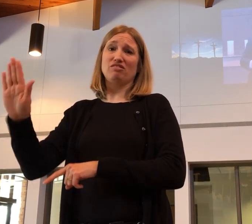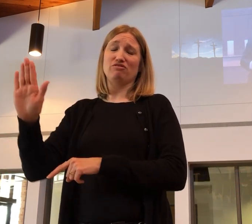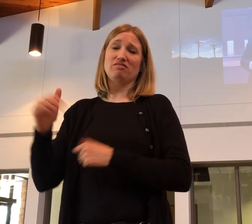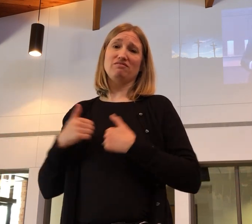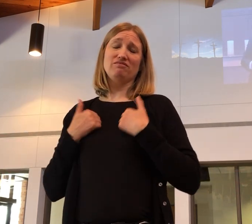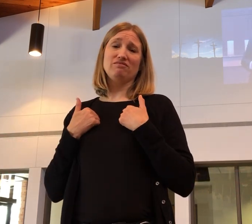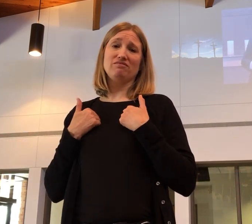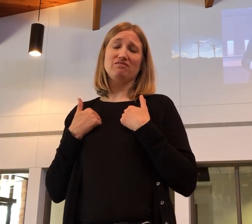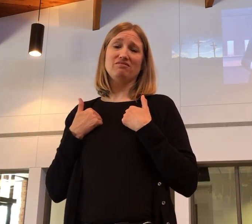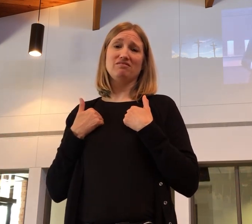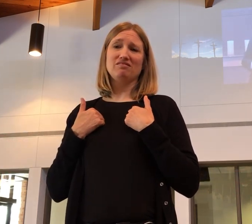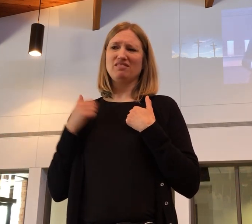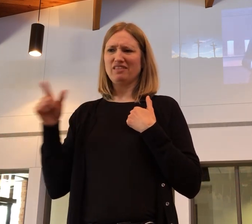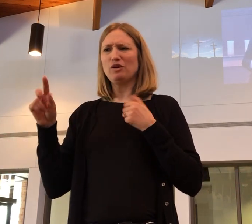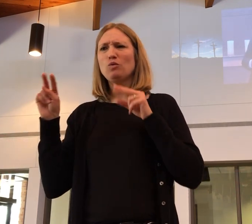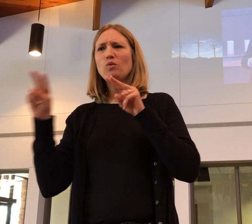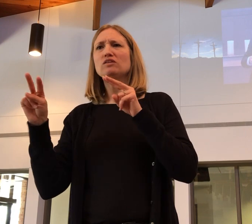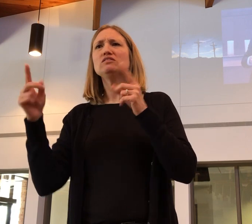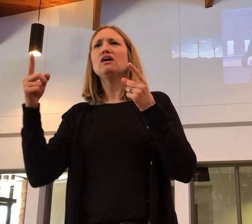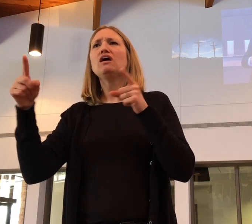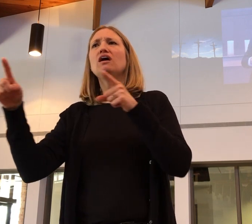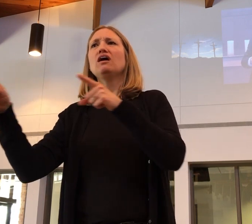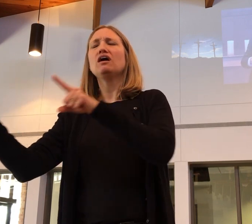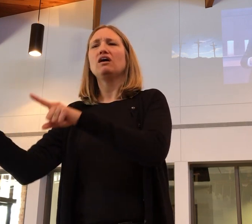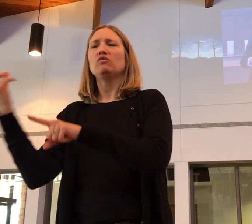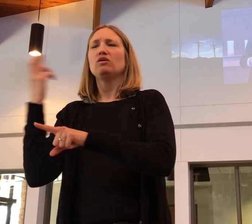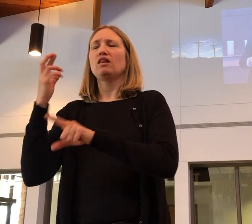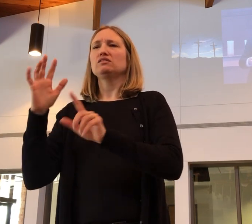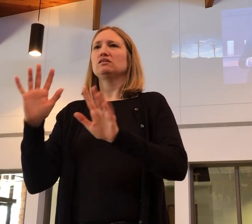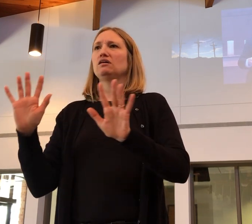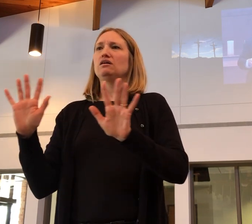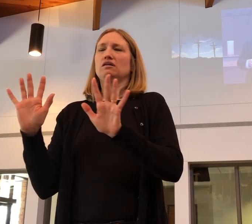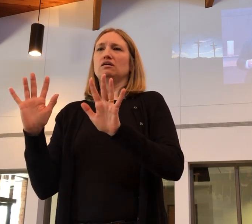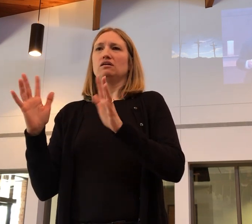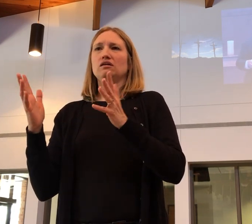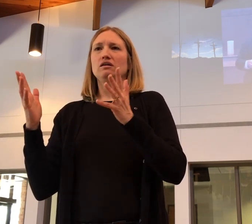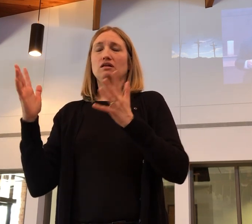as they watched all of this unfold before them.